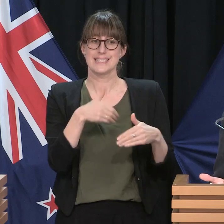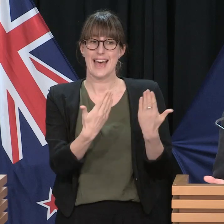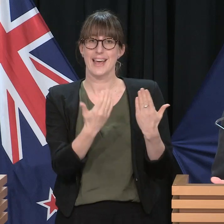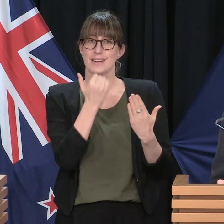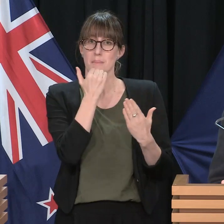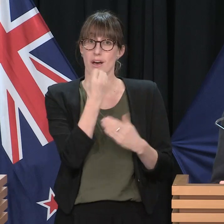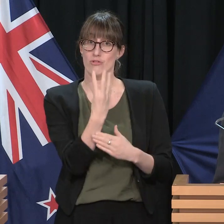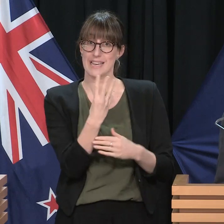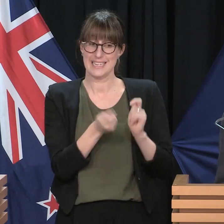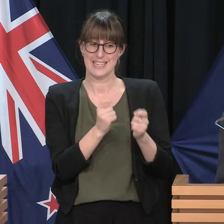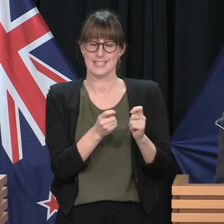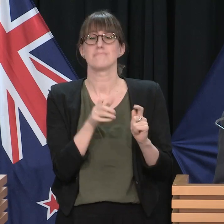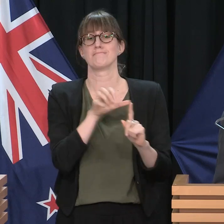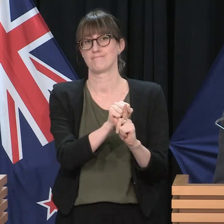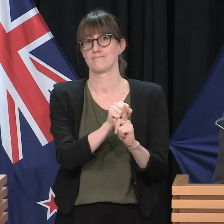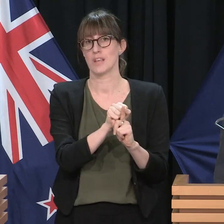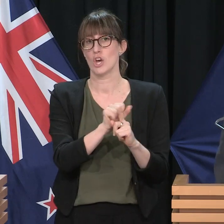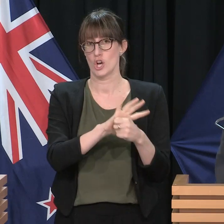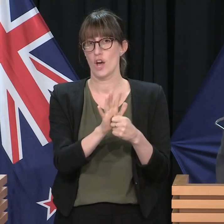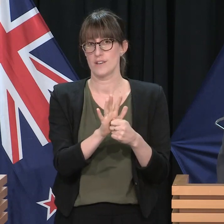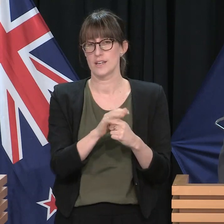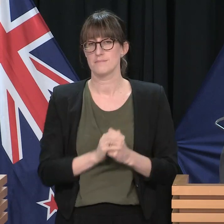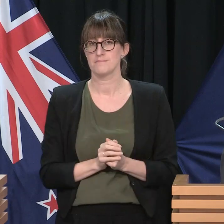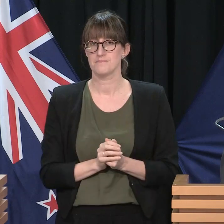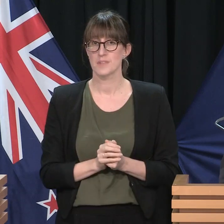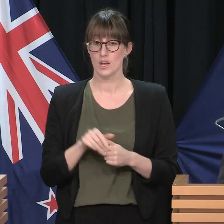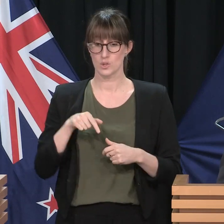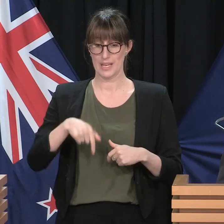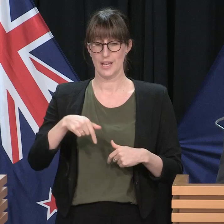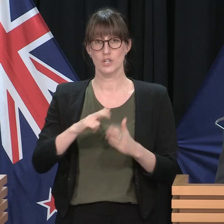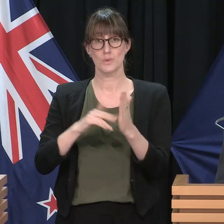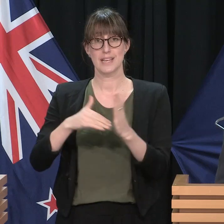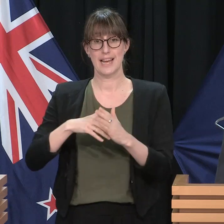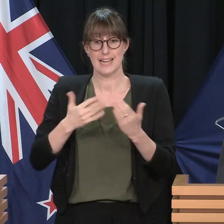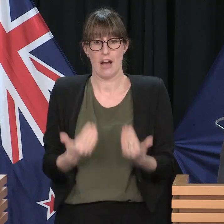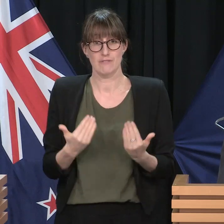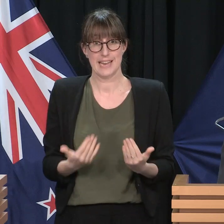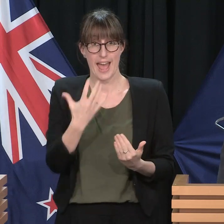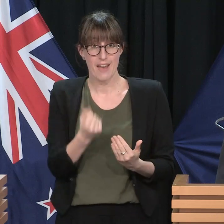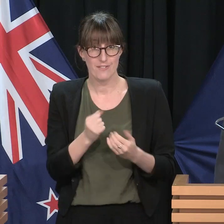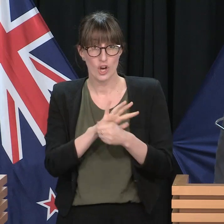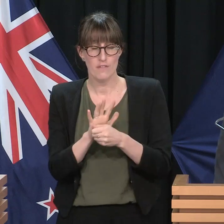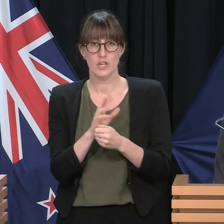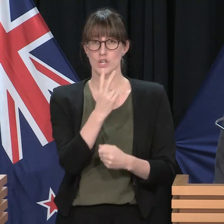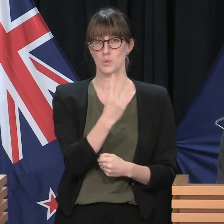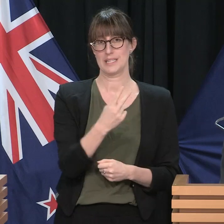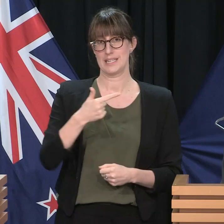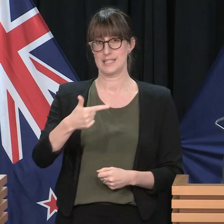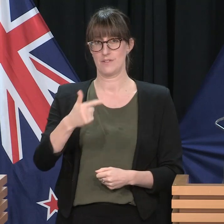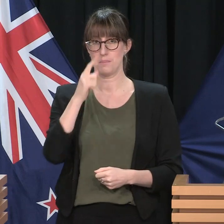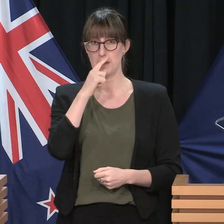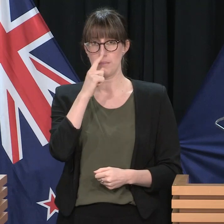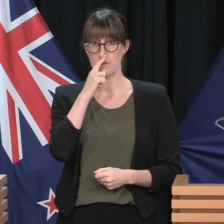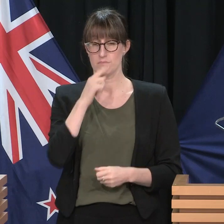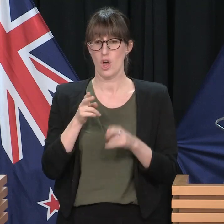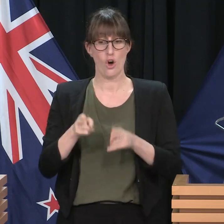Auckland. So our number of active cases in New Zealand is 27. And there is no one in New Zealand who requires